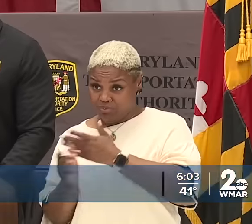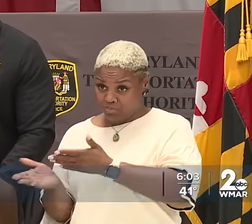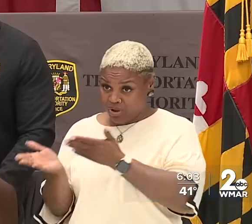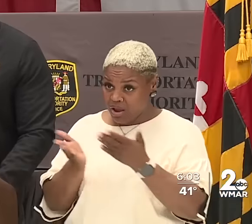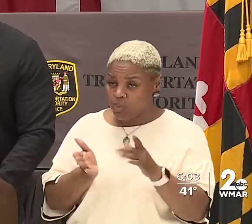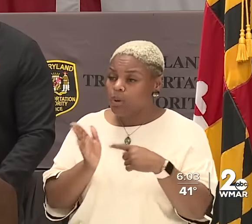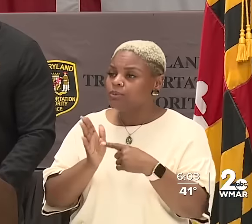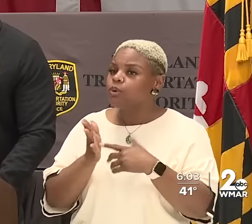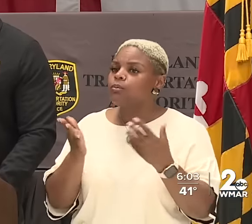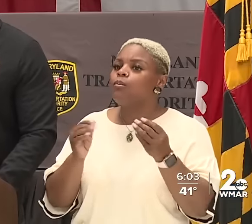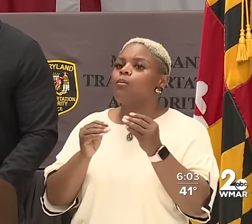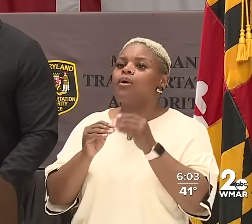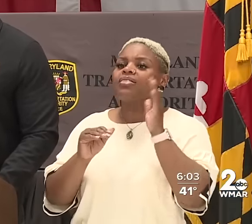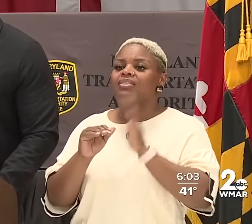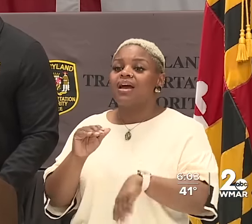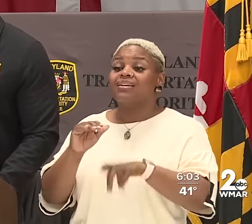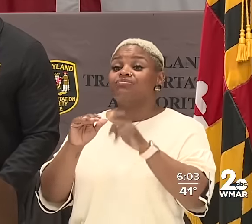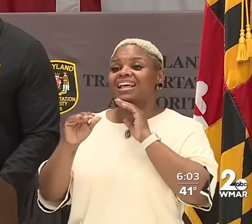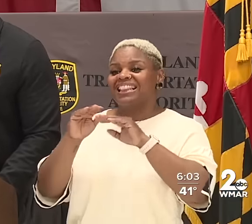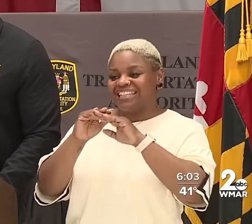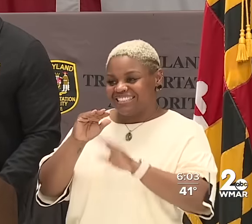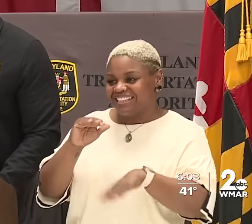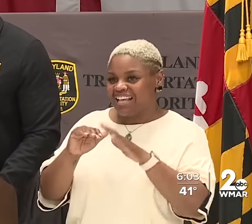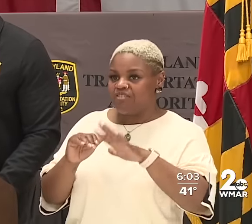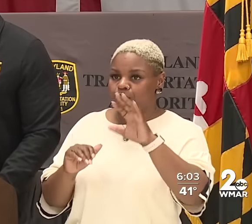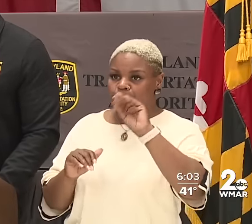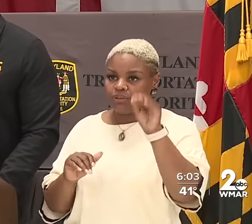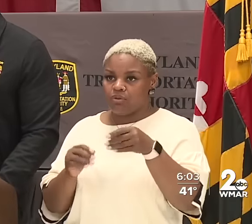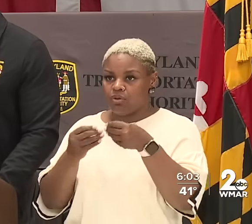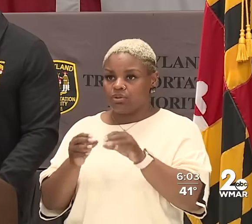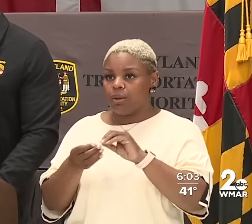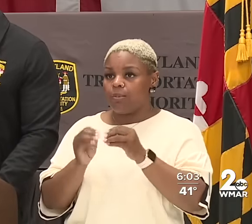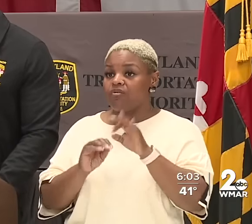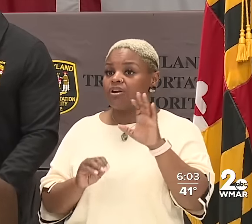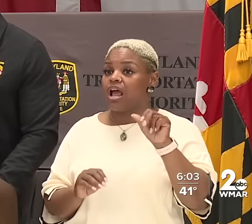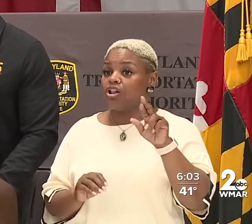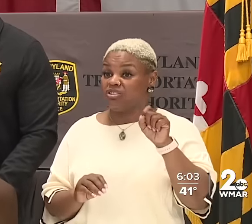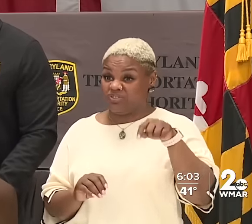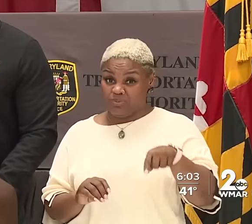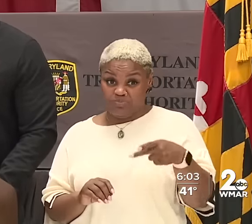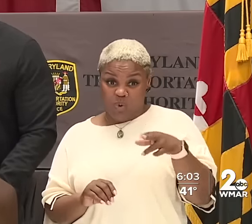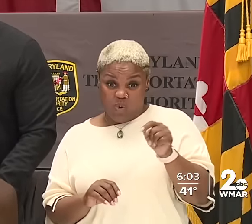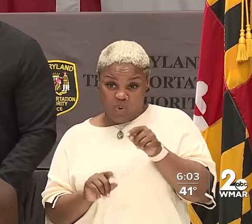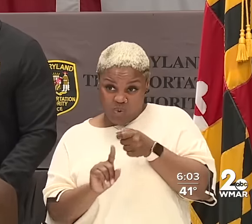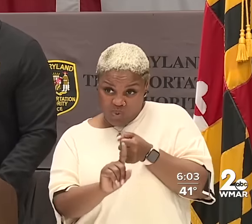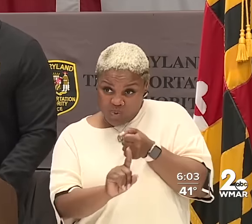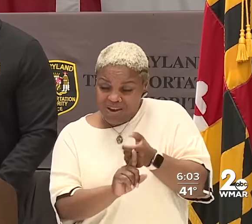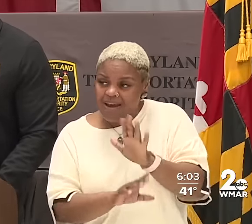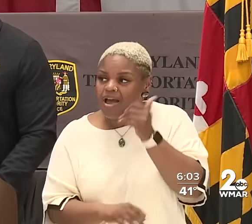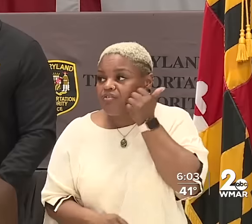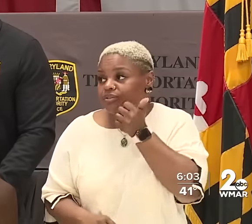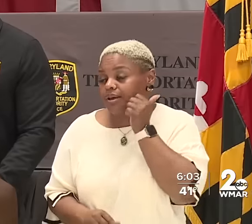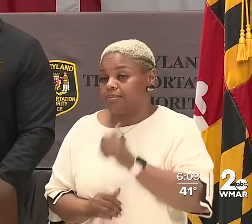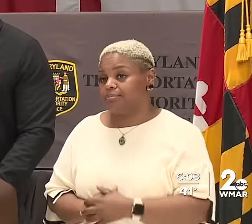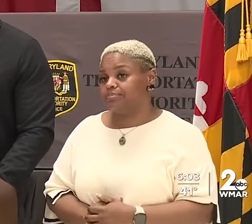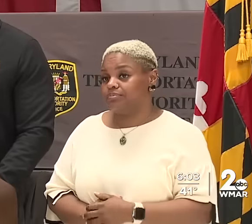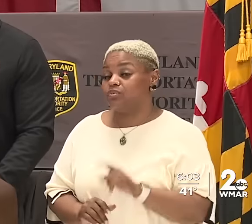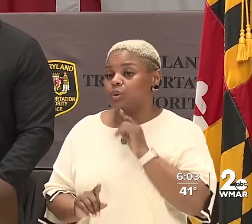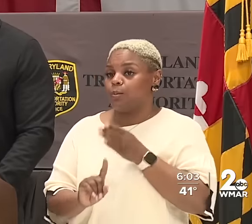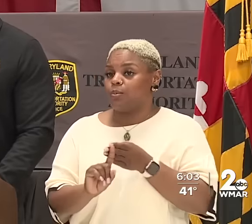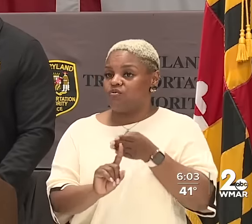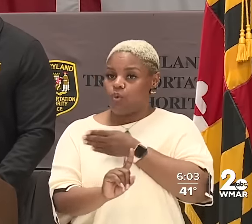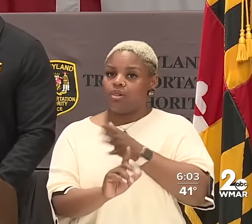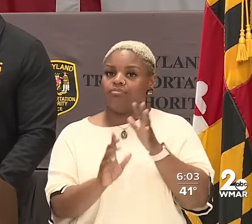than 5% of the average number of containers that the port processes daily before the collapse. Less